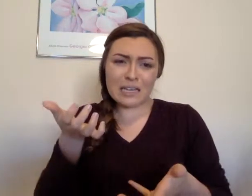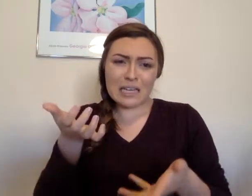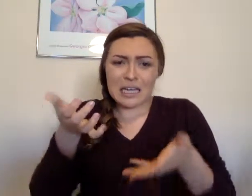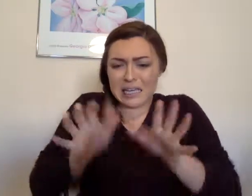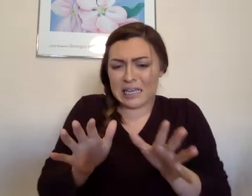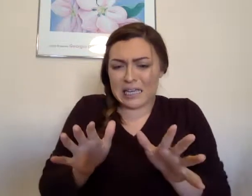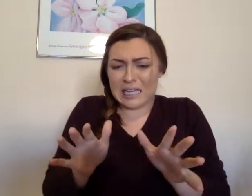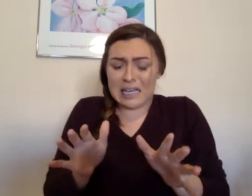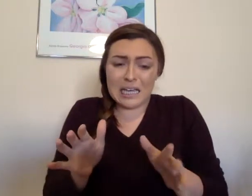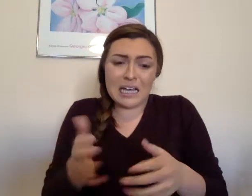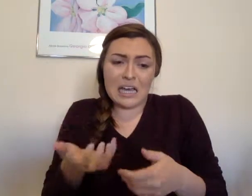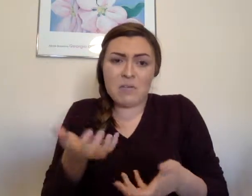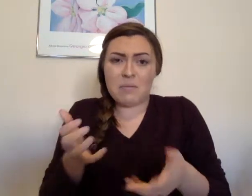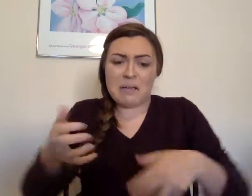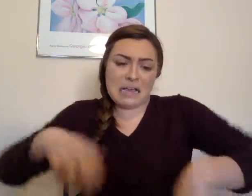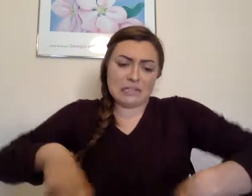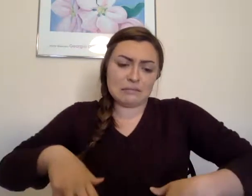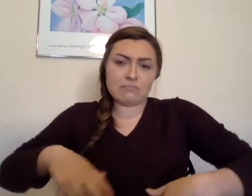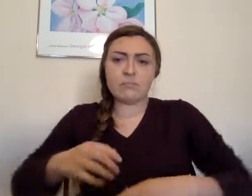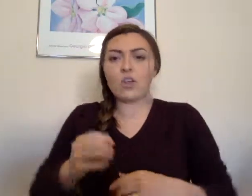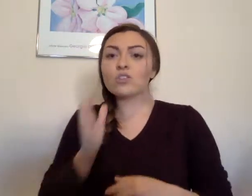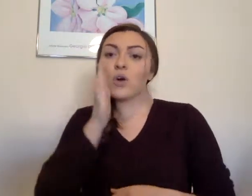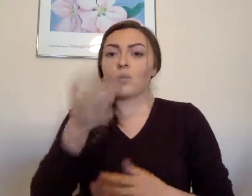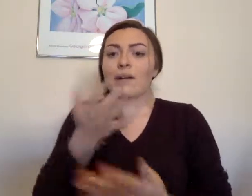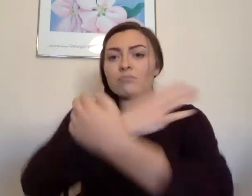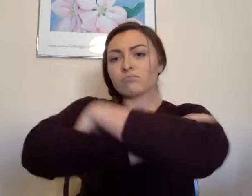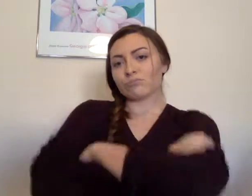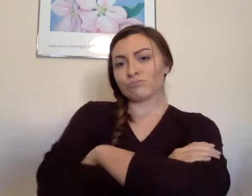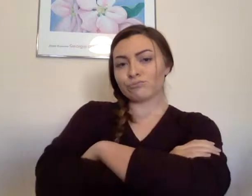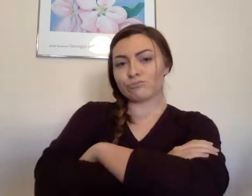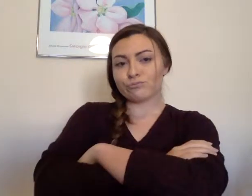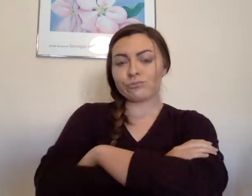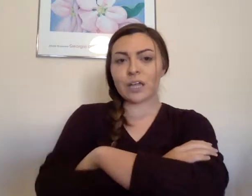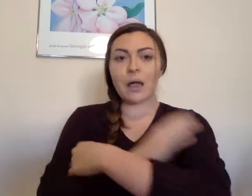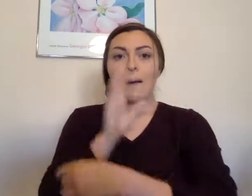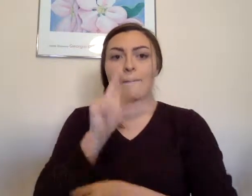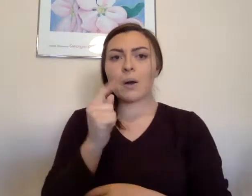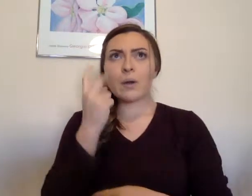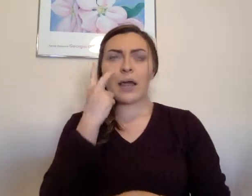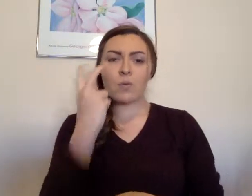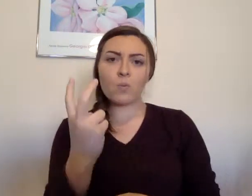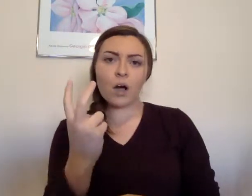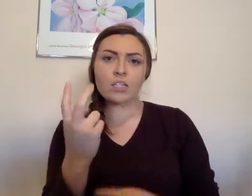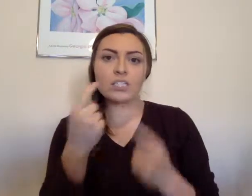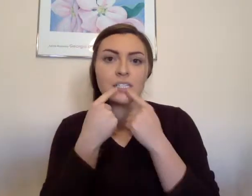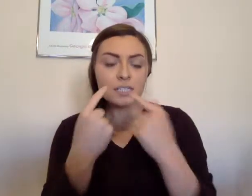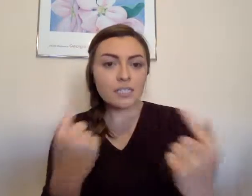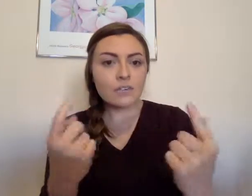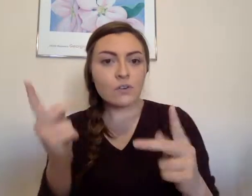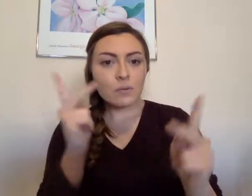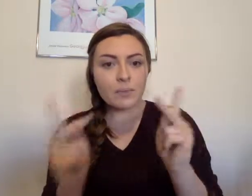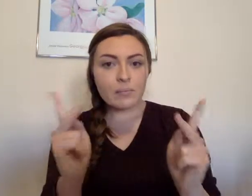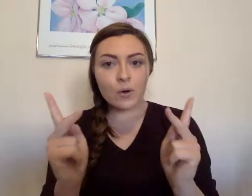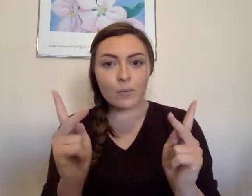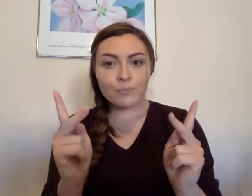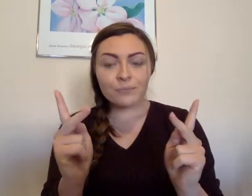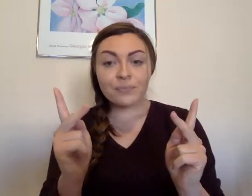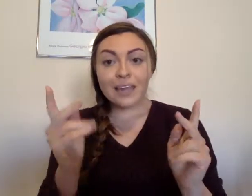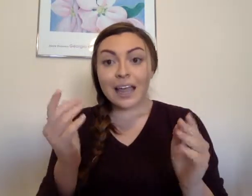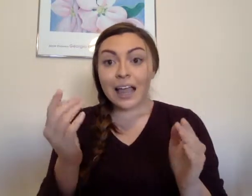out here. I'm going to fold my arms. But when I watched these successful people, the majority of the time when they weren't